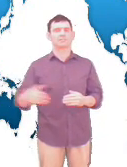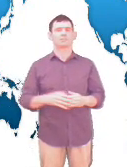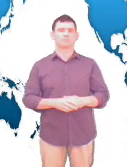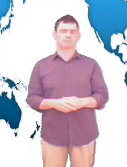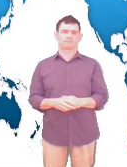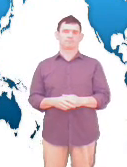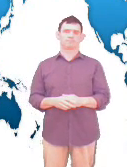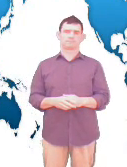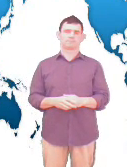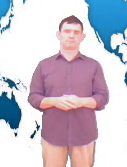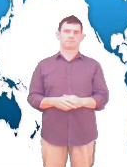to?